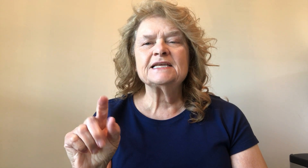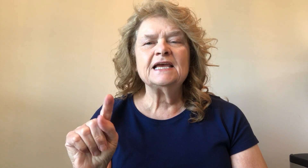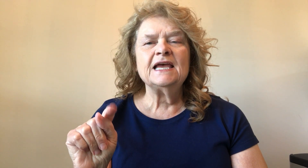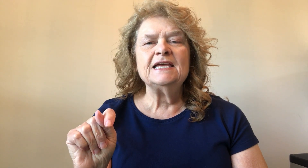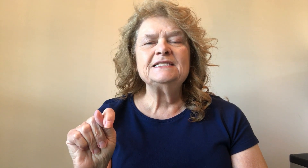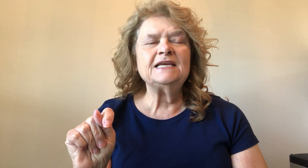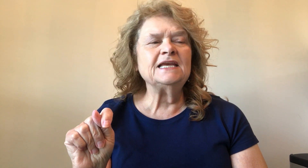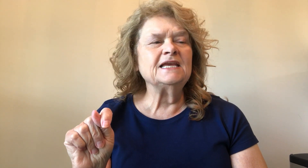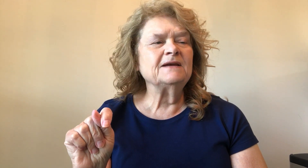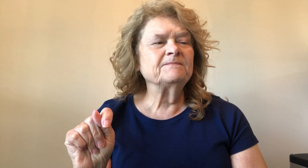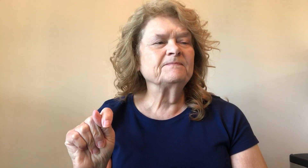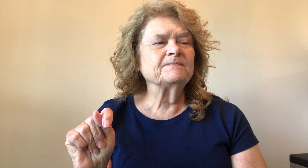V-A-S-T.